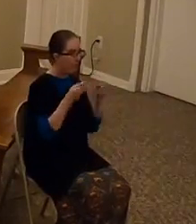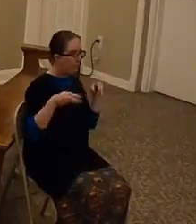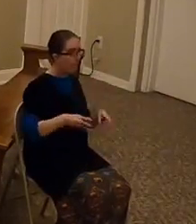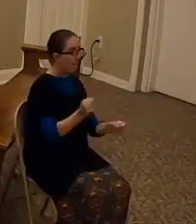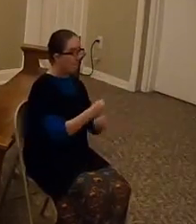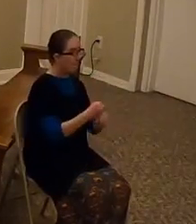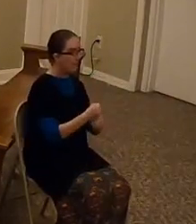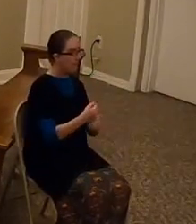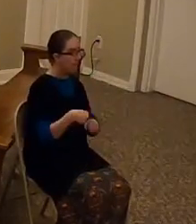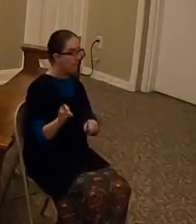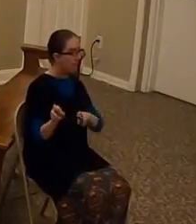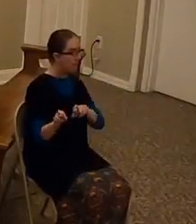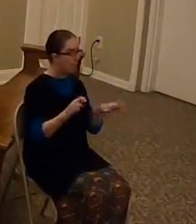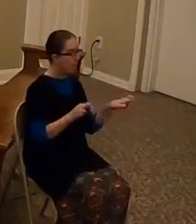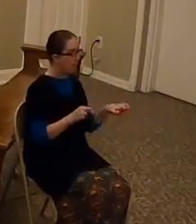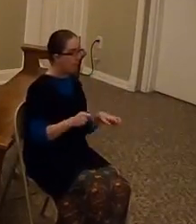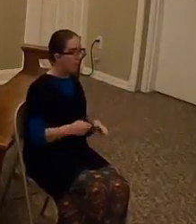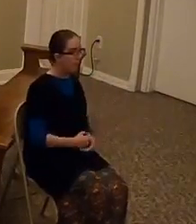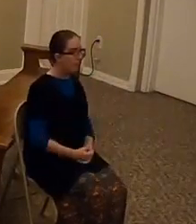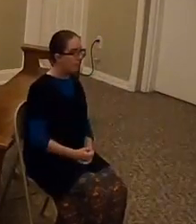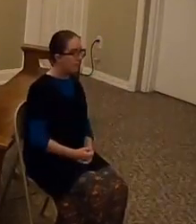ready.